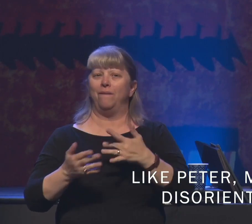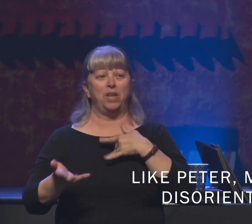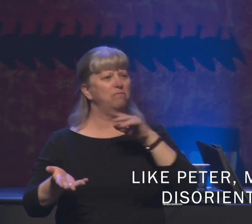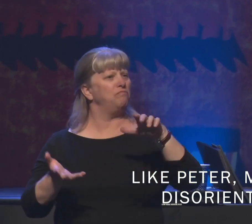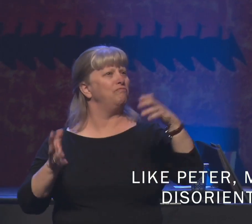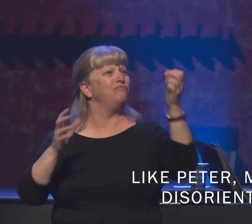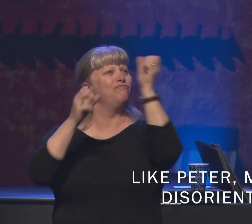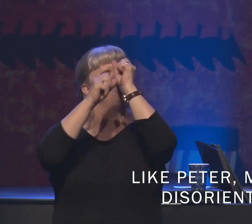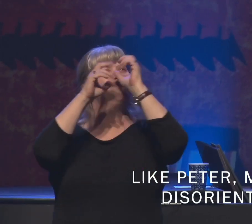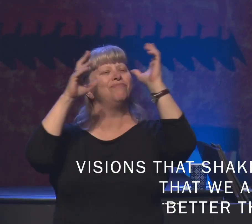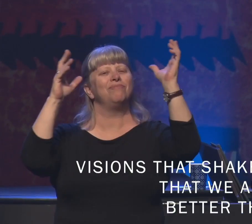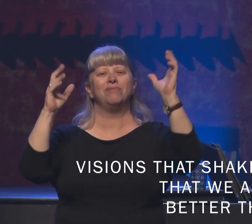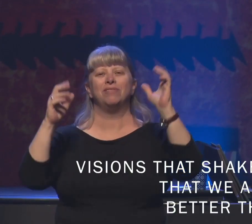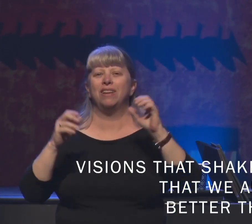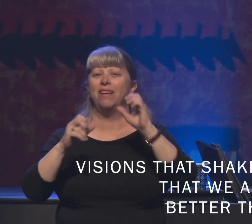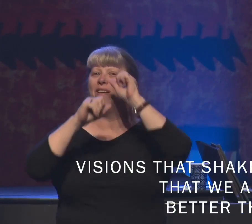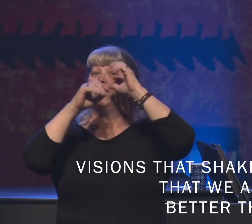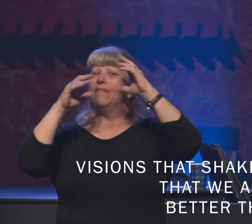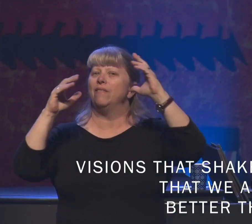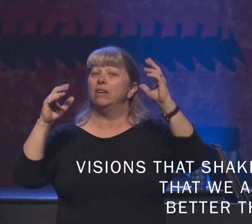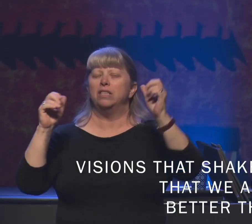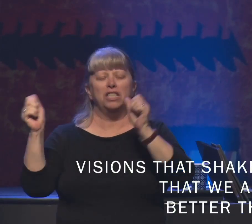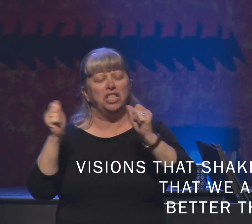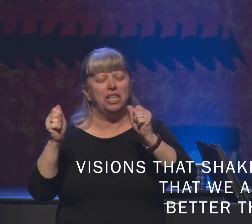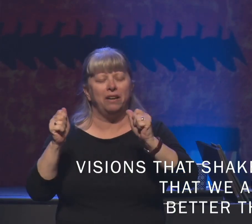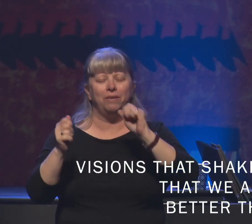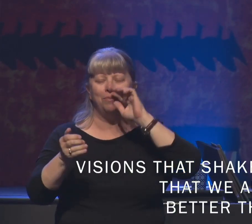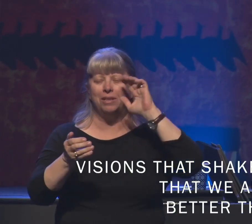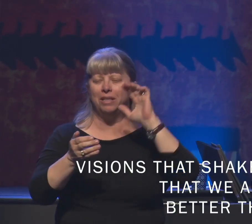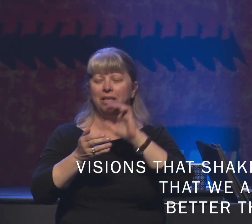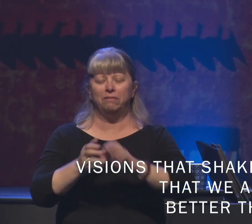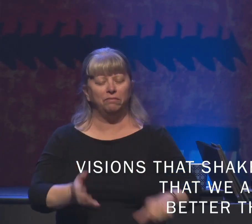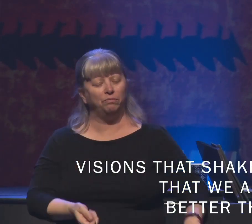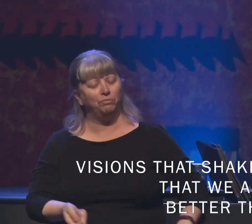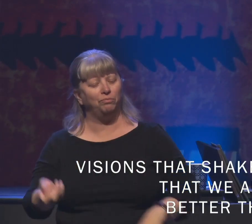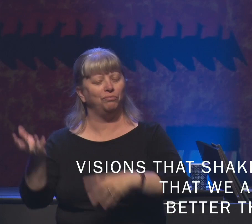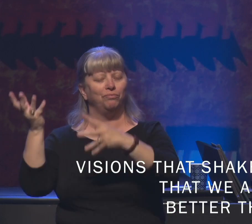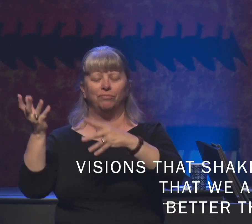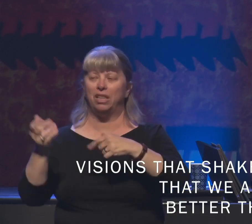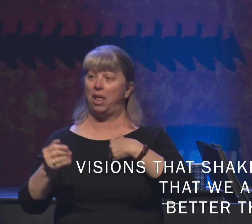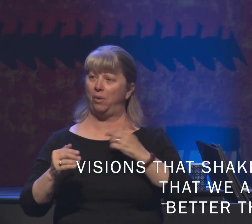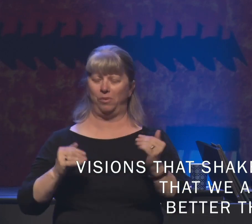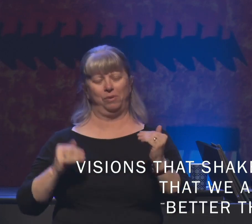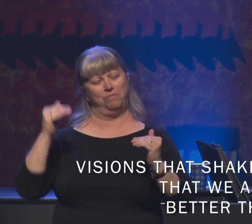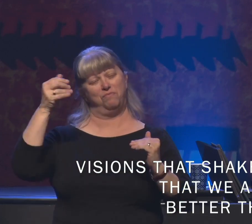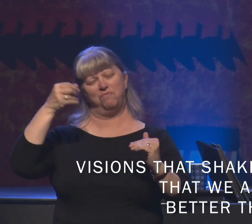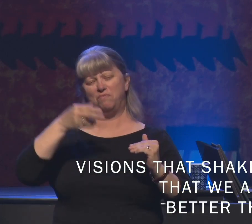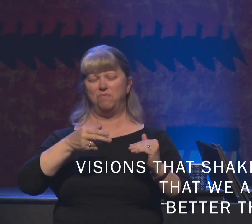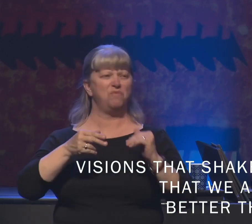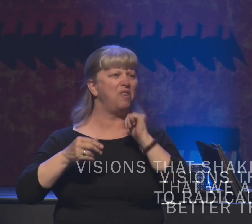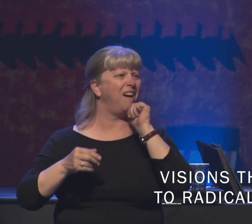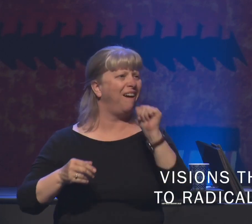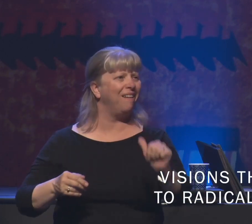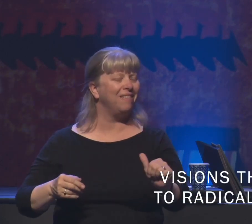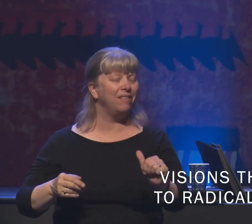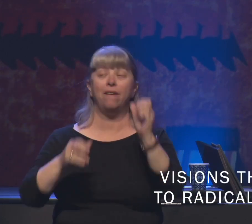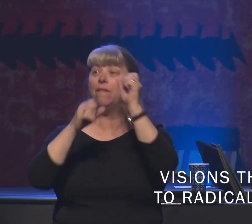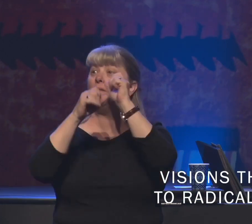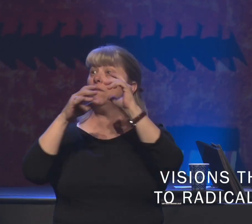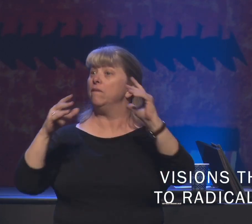disorienting visions. Visions that shake us from our belief that we are somehow better than others.